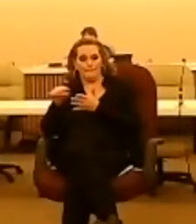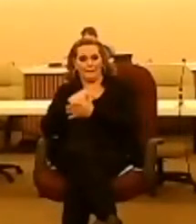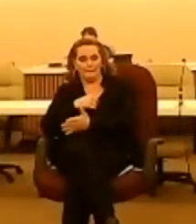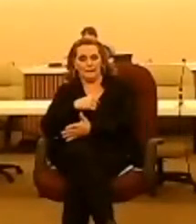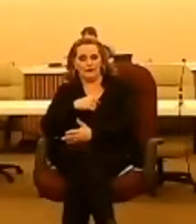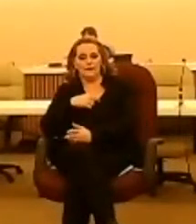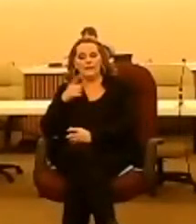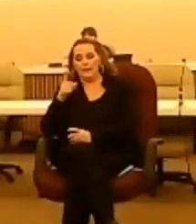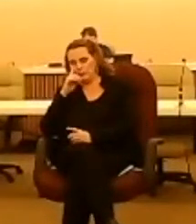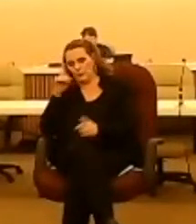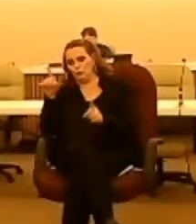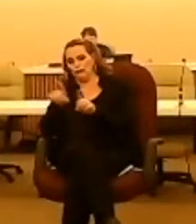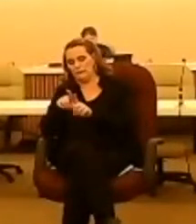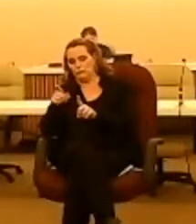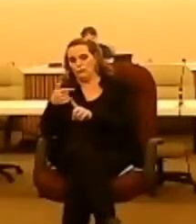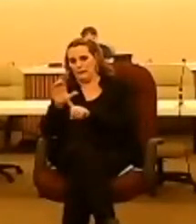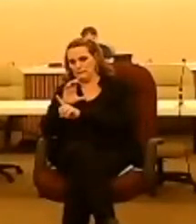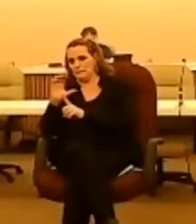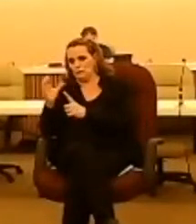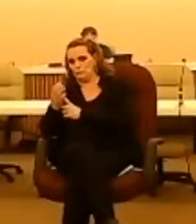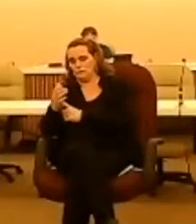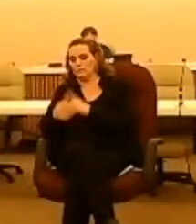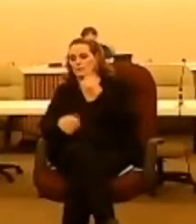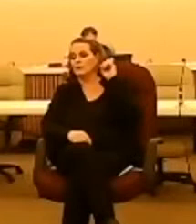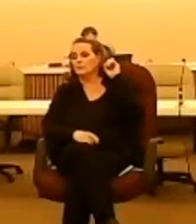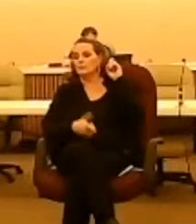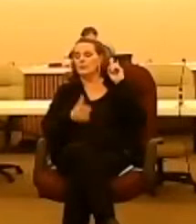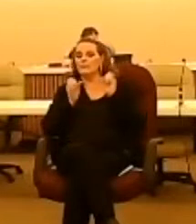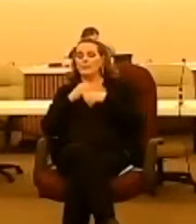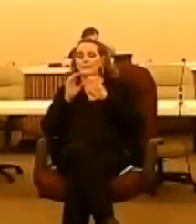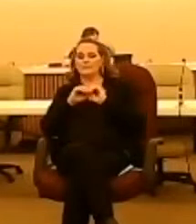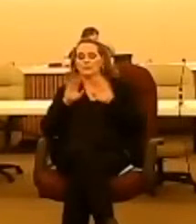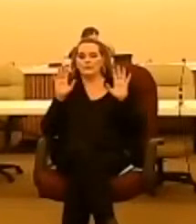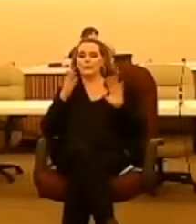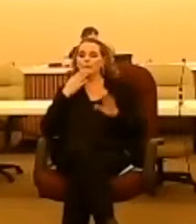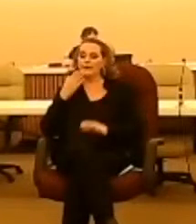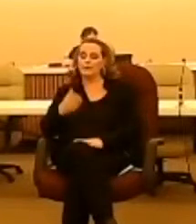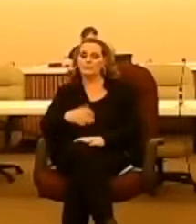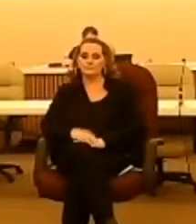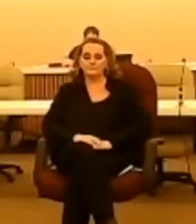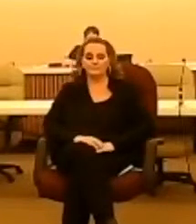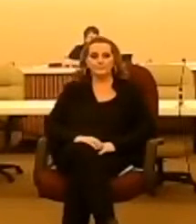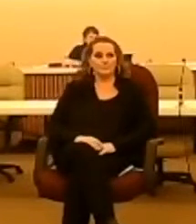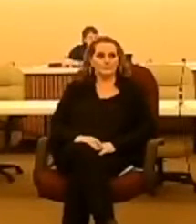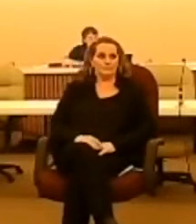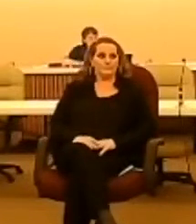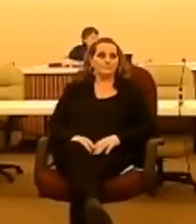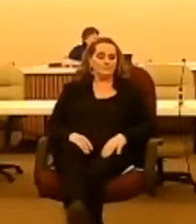condition. Great. That makes it much clearer. Thank you. yeah, much clearer.